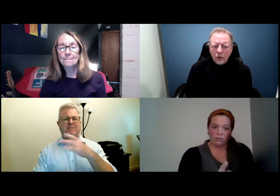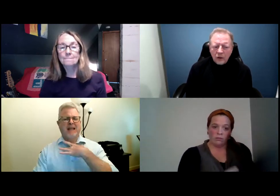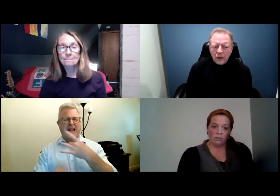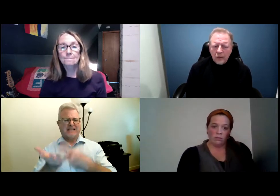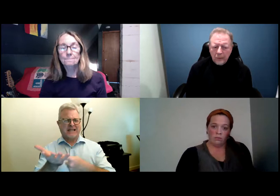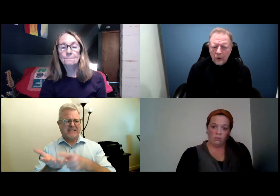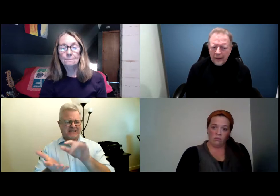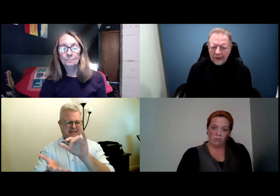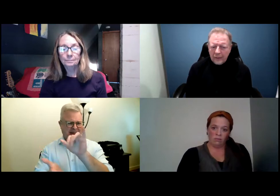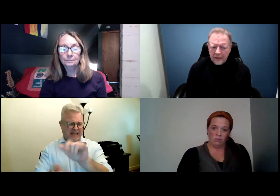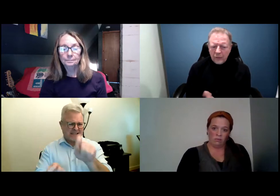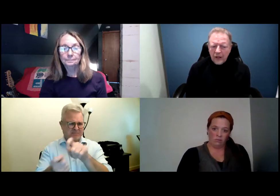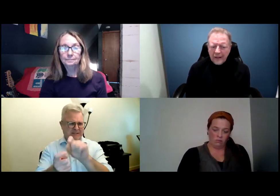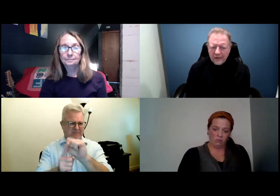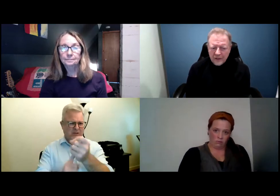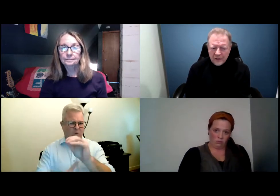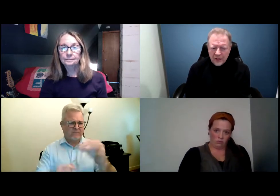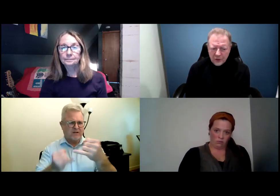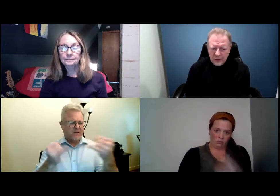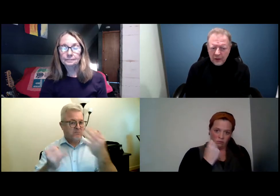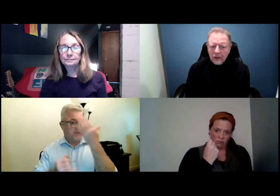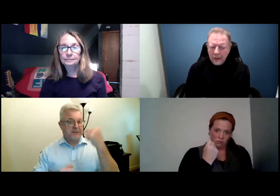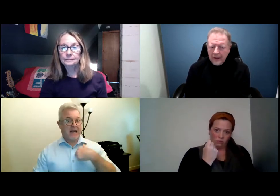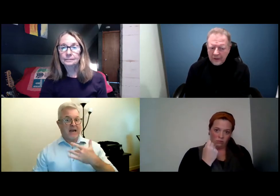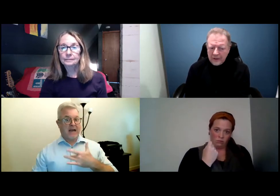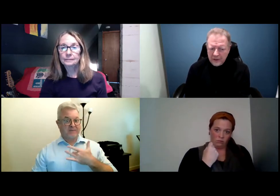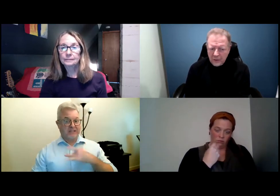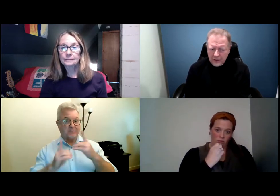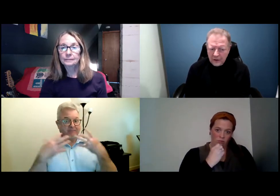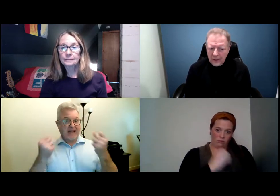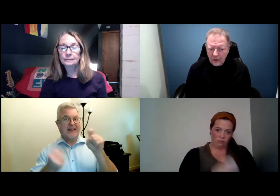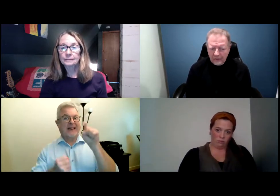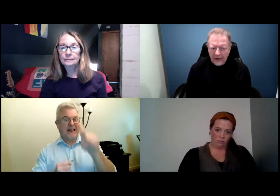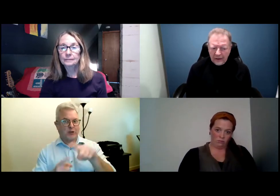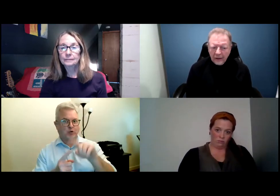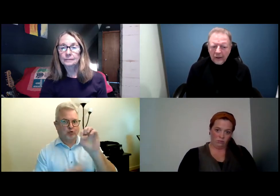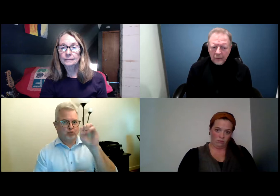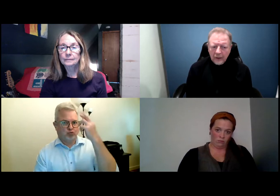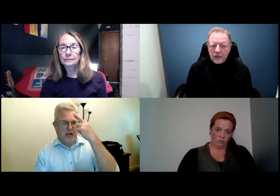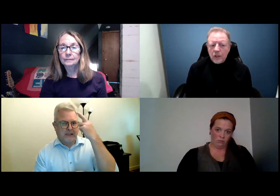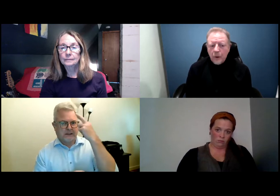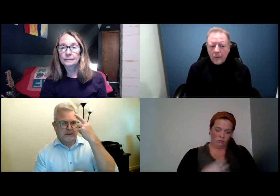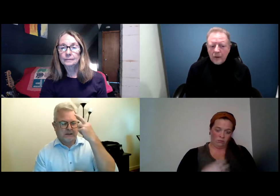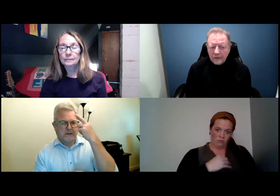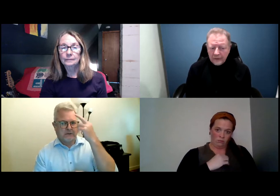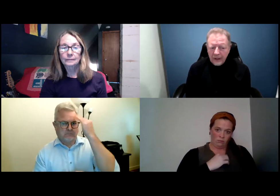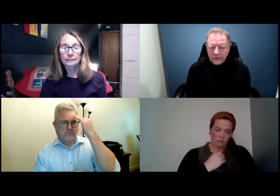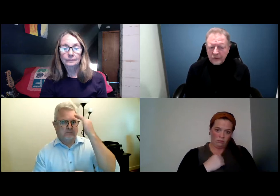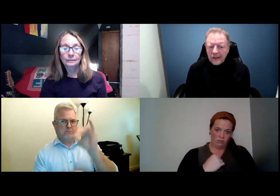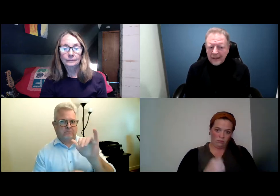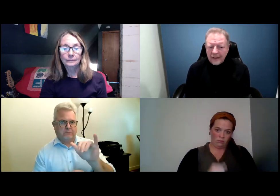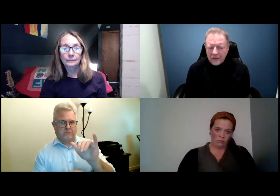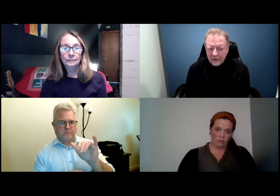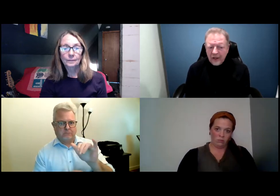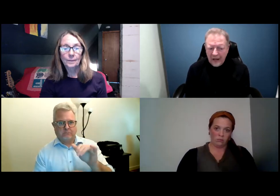I'll talk to you a little bit more about that because I would like to have this discussion with you about this situation, okay, offline. Because the Department of Health